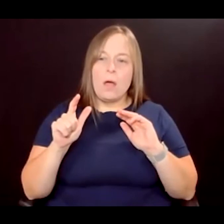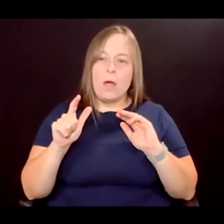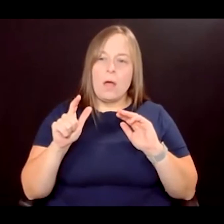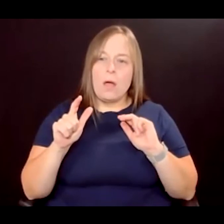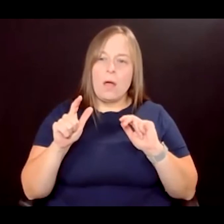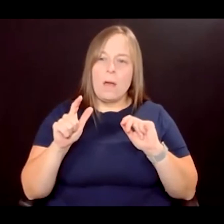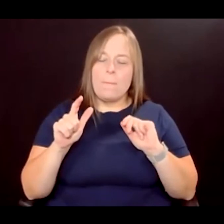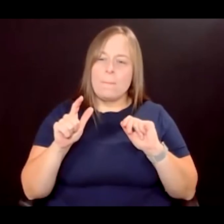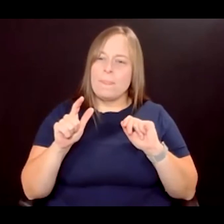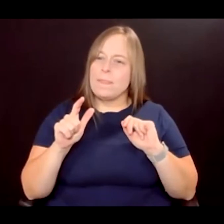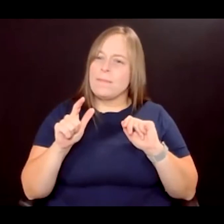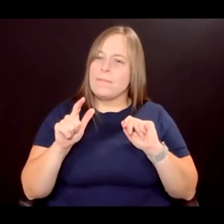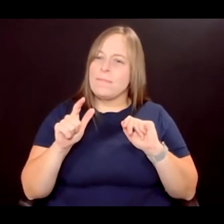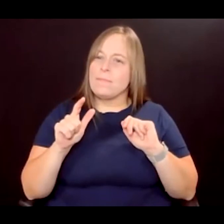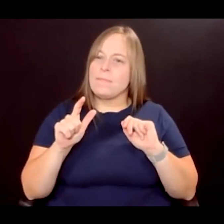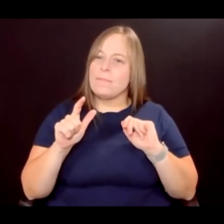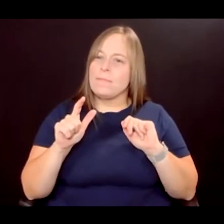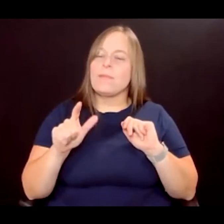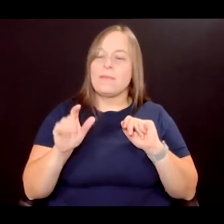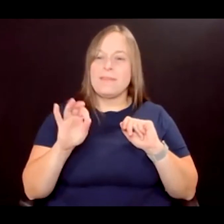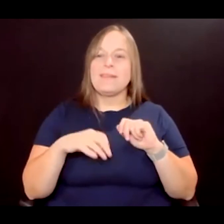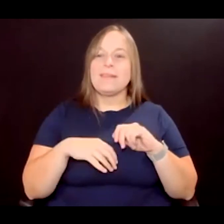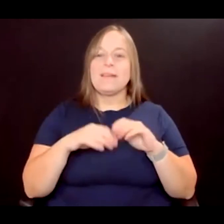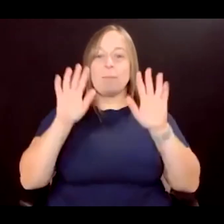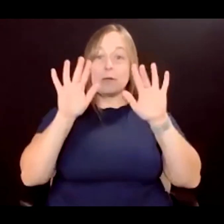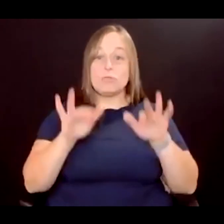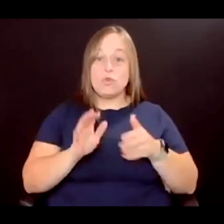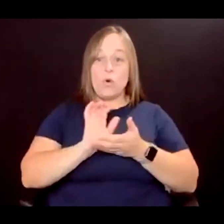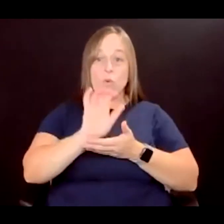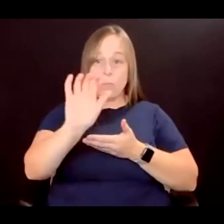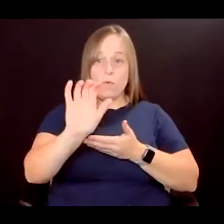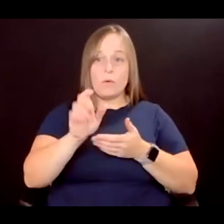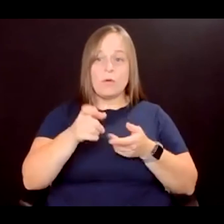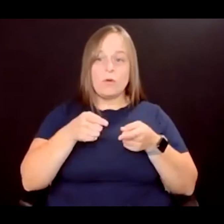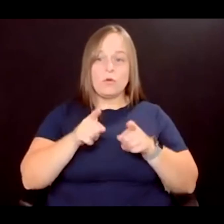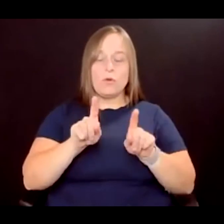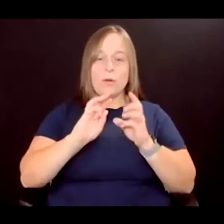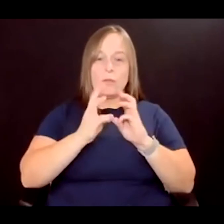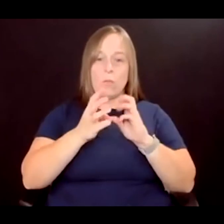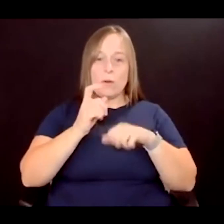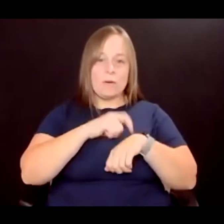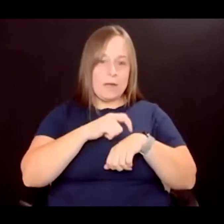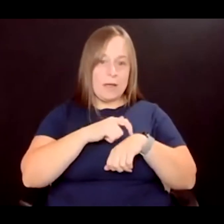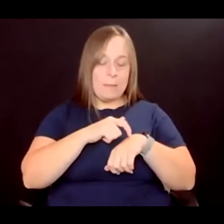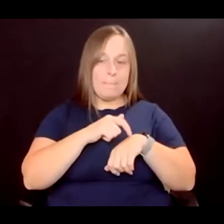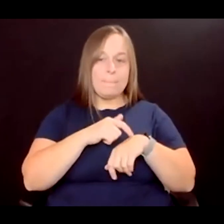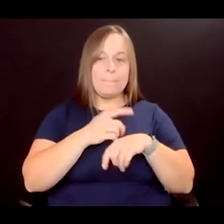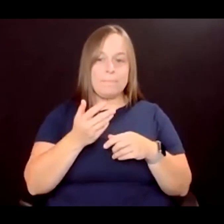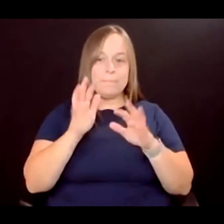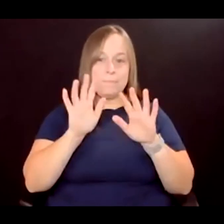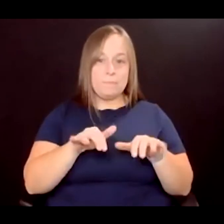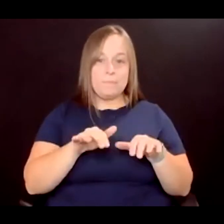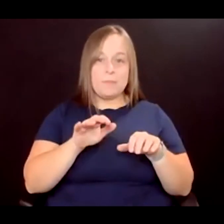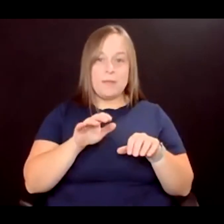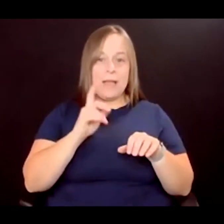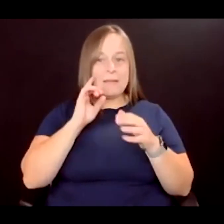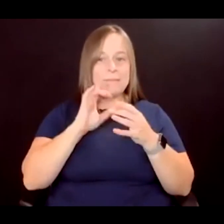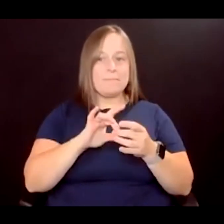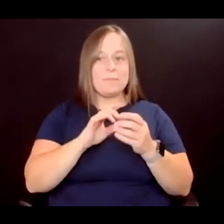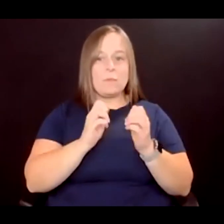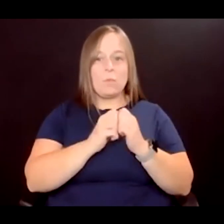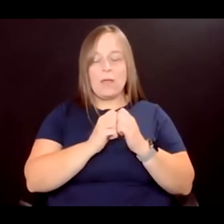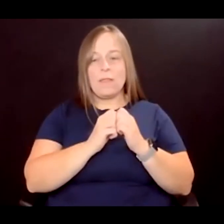turned be it on. I helpful. see that now. Thank you. And Catherine, thank you for doing, I appreciate that. Sorry about that. All No right. worries. Yes. So again,